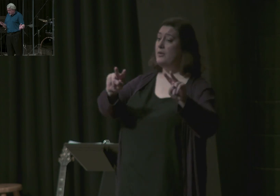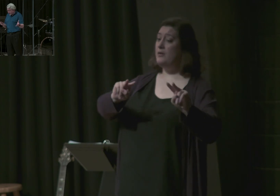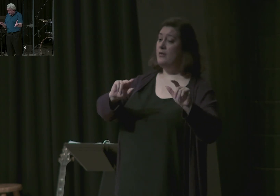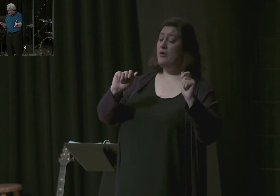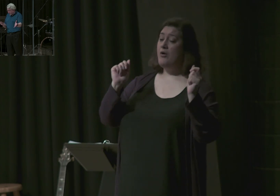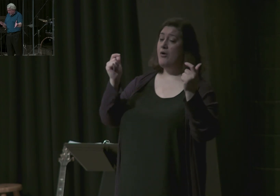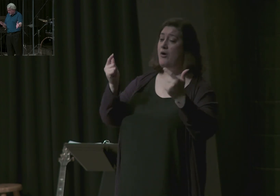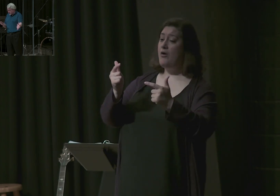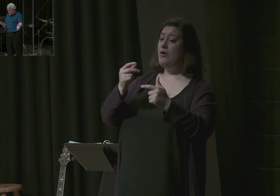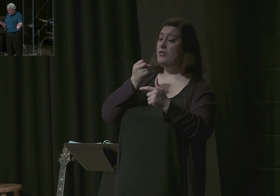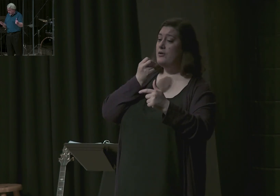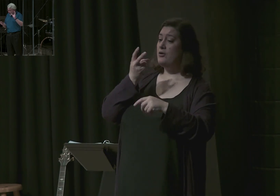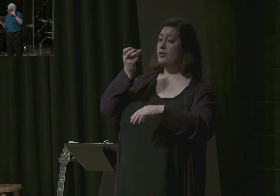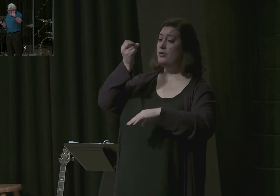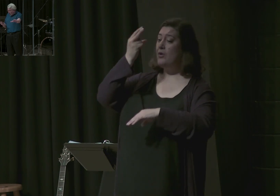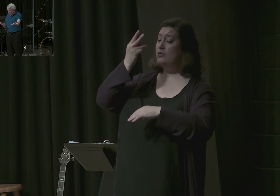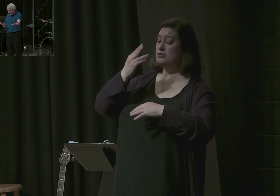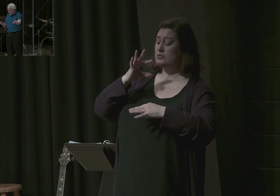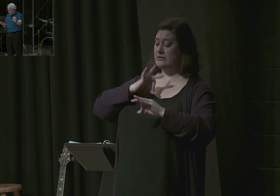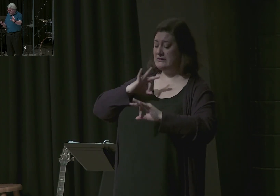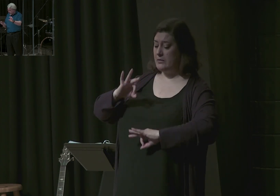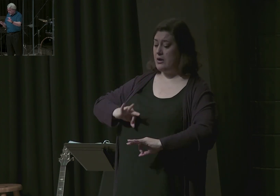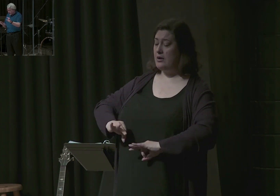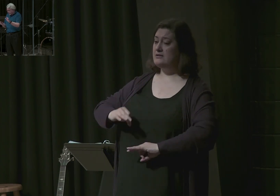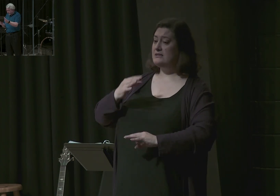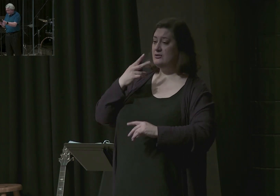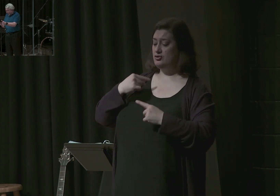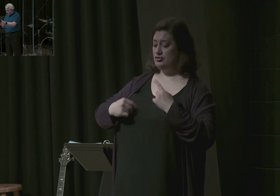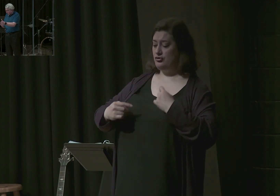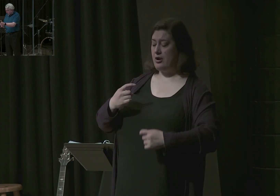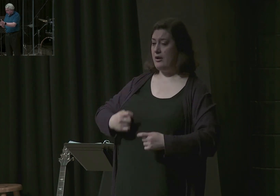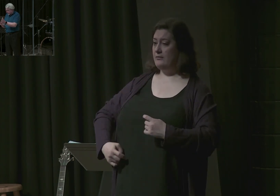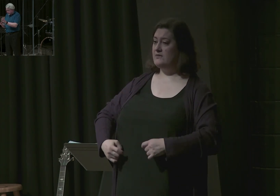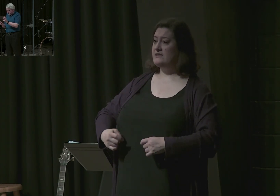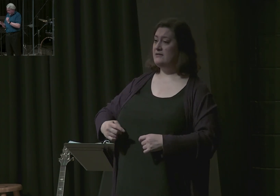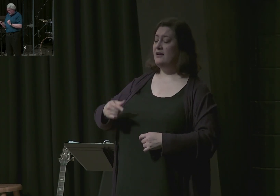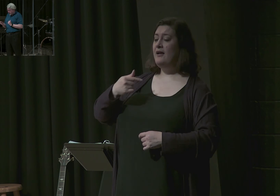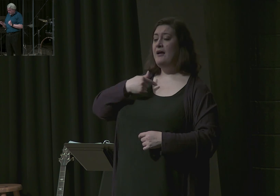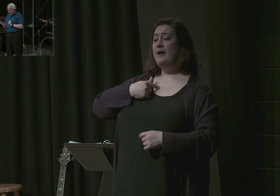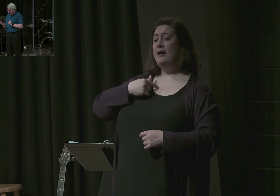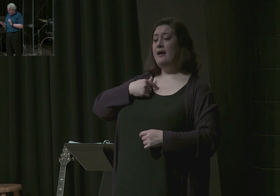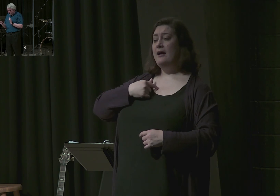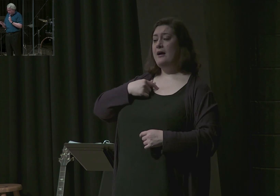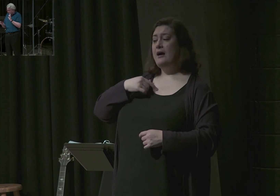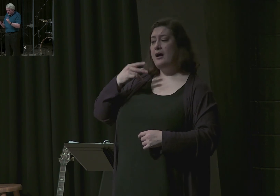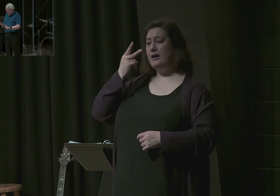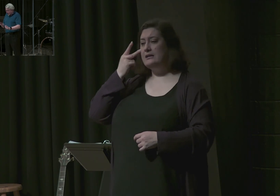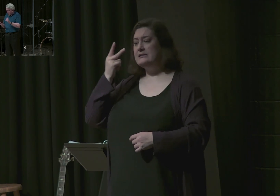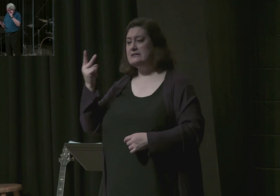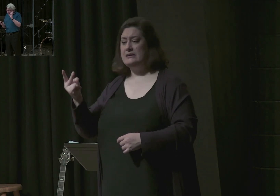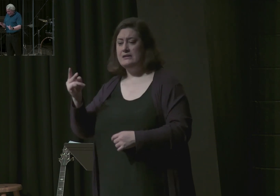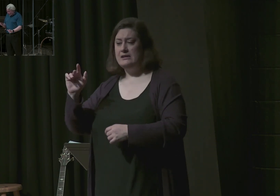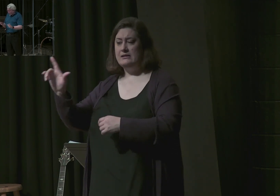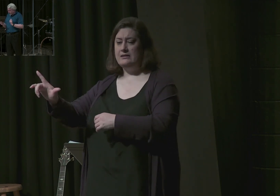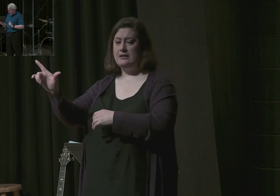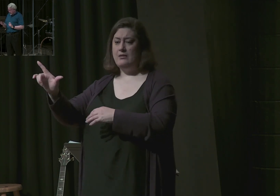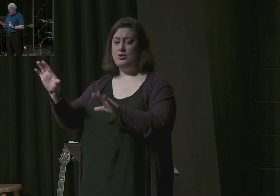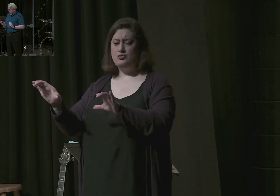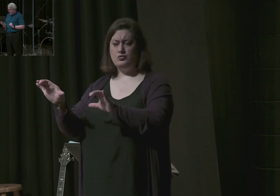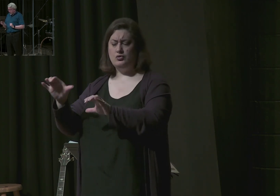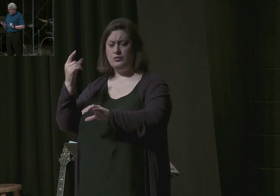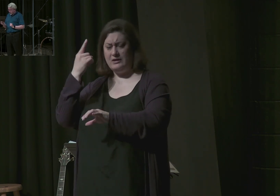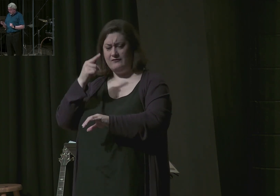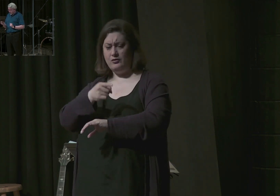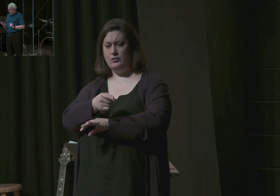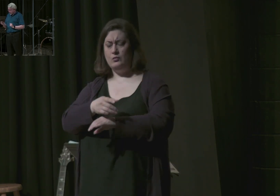And he said, lift up your eyes and see. All the goats that mate with the flock are striped and spotted and mottled, for I have seen all that Laban